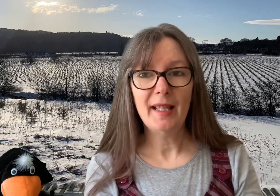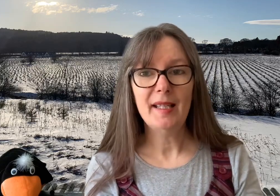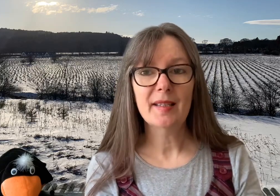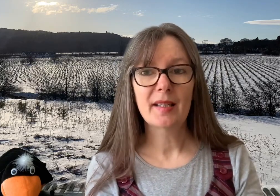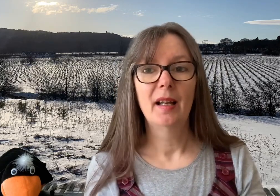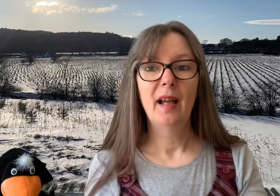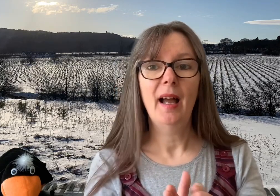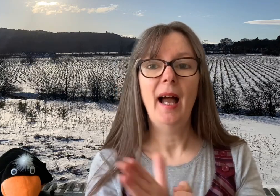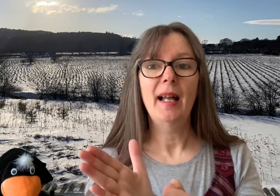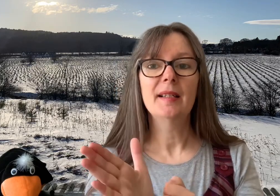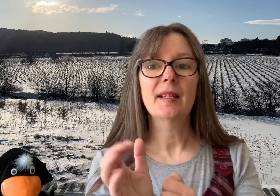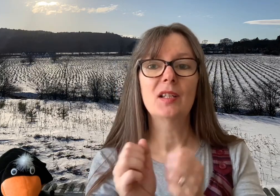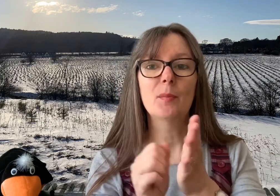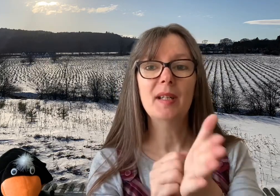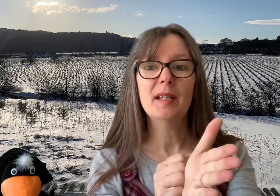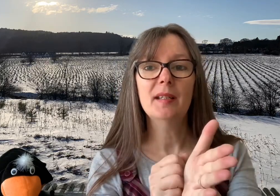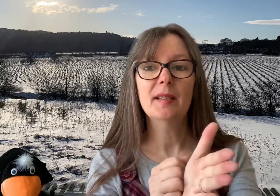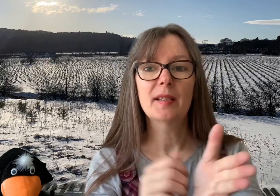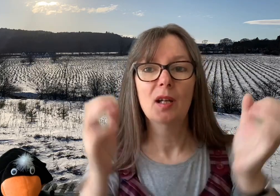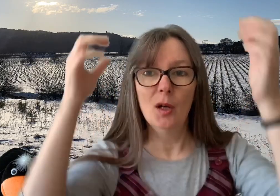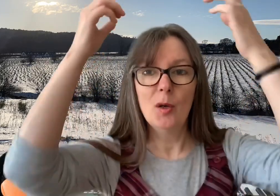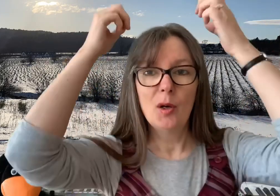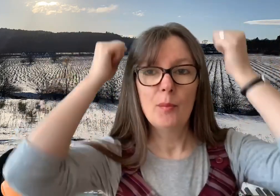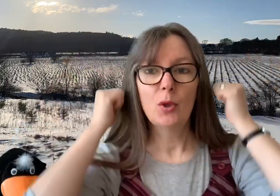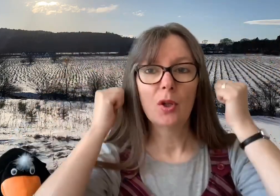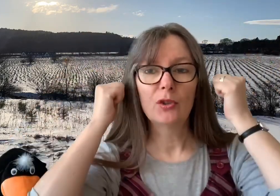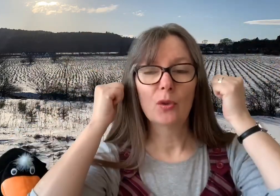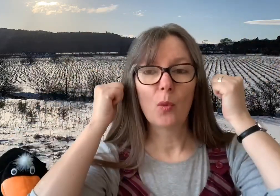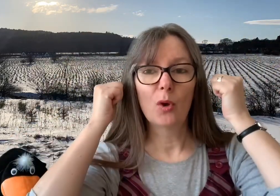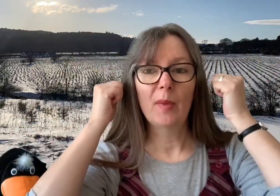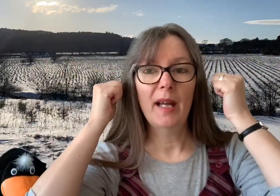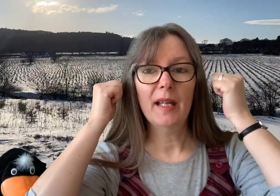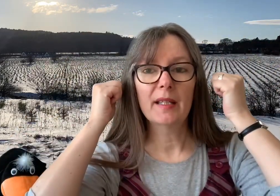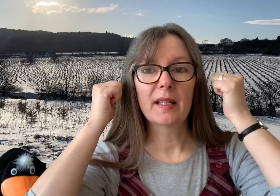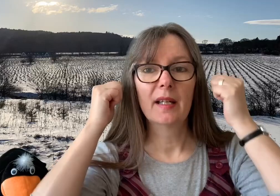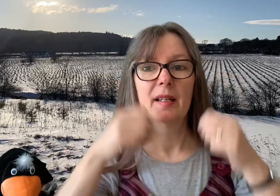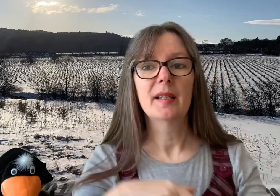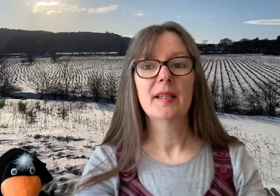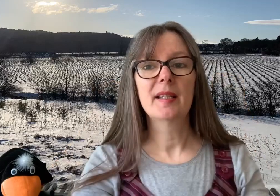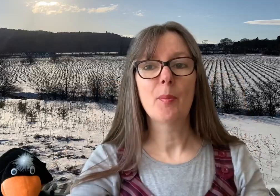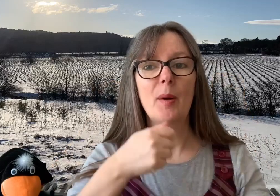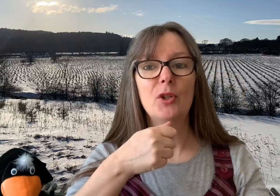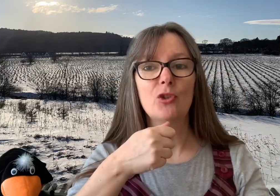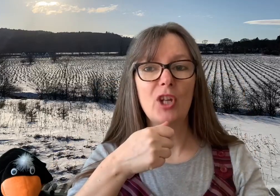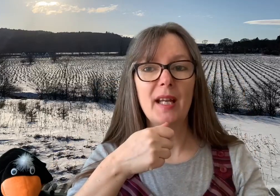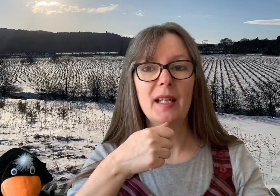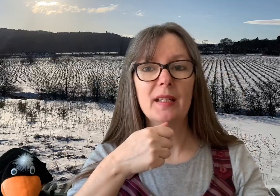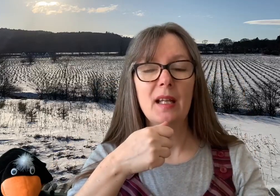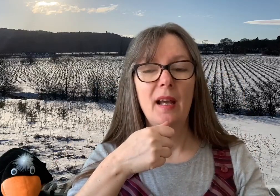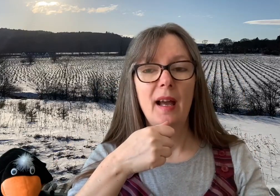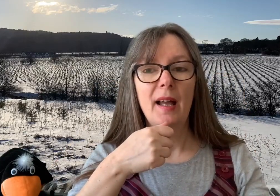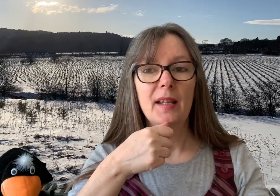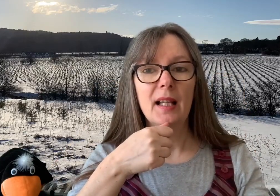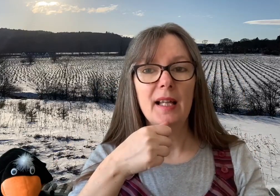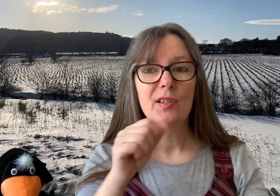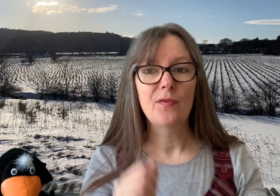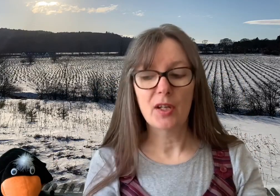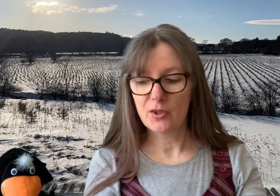wellies, hands into mittens, pull on your warm hat, zip up your jacket. And the last verse